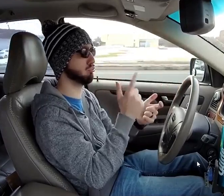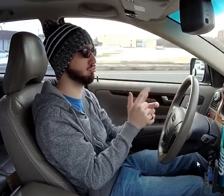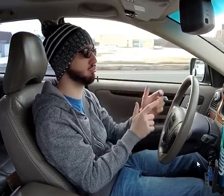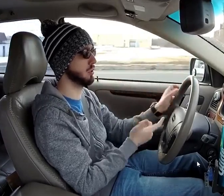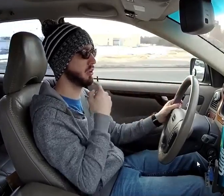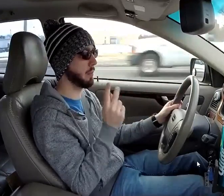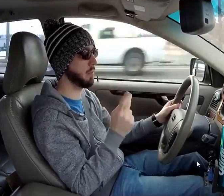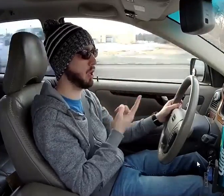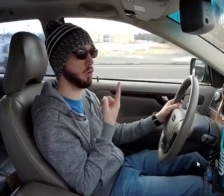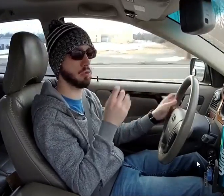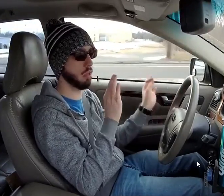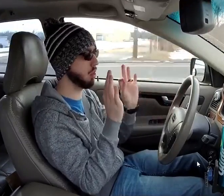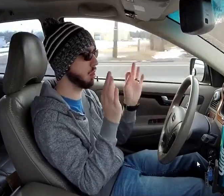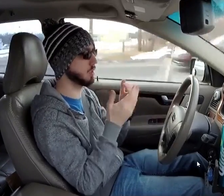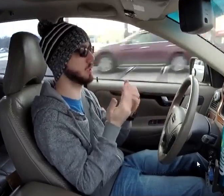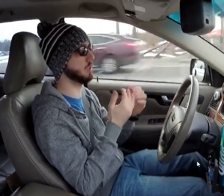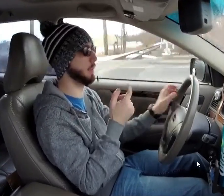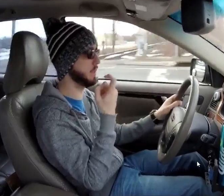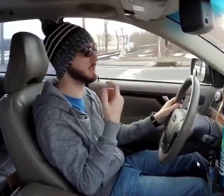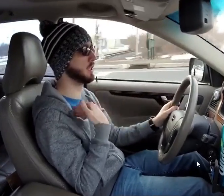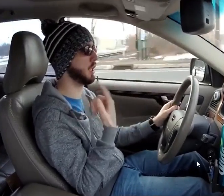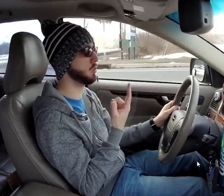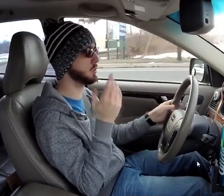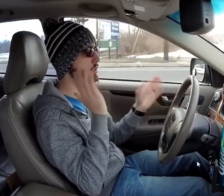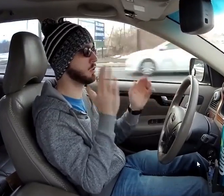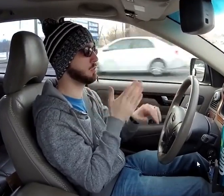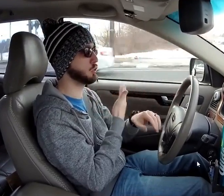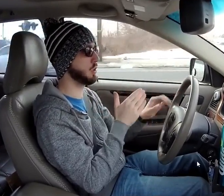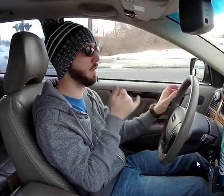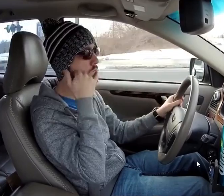So looking at deaf people compared to hearing people and being distracted,